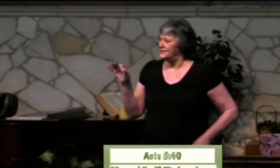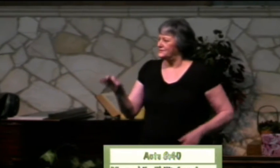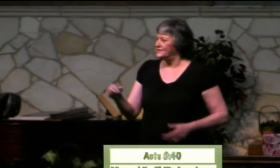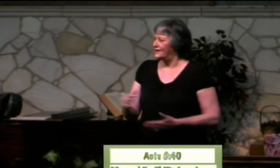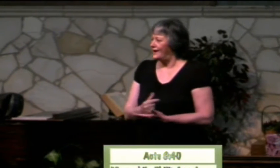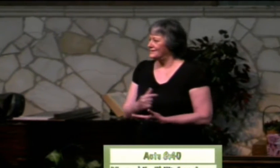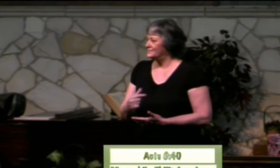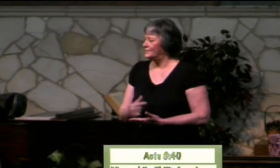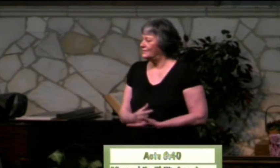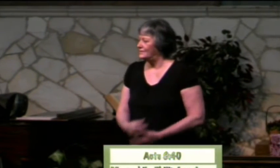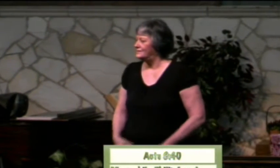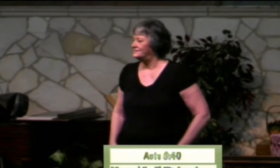the gospel?